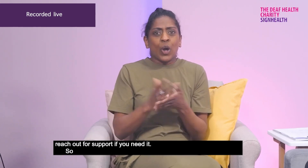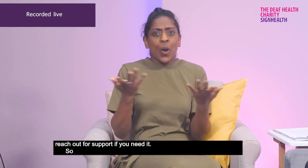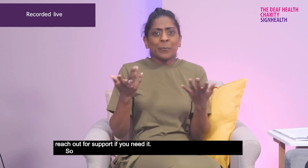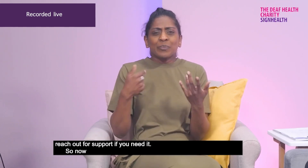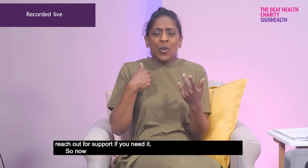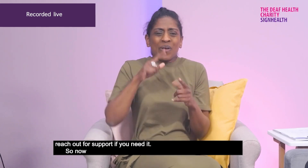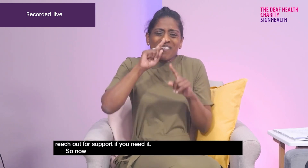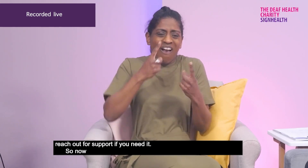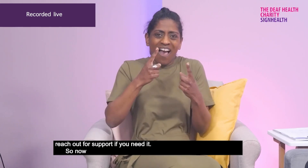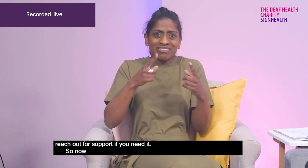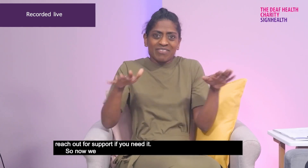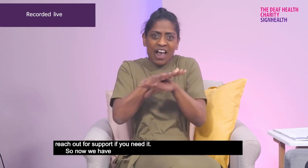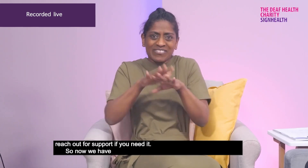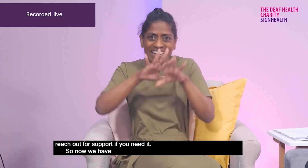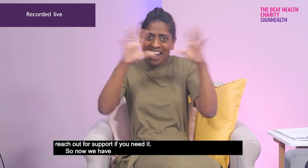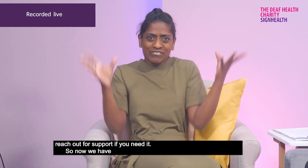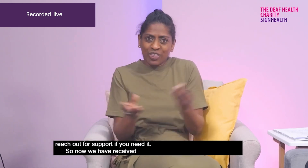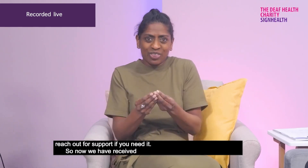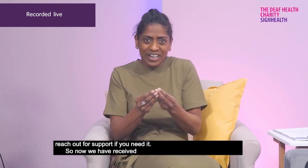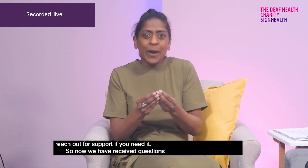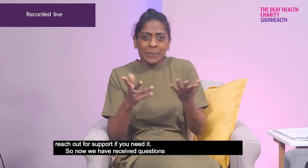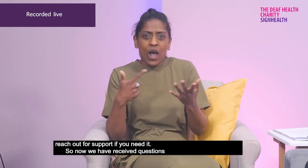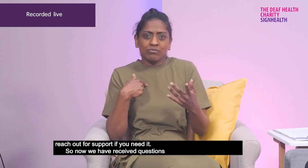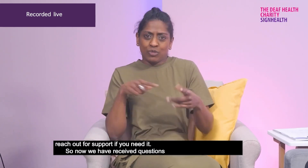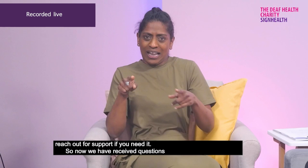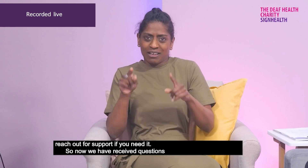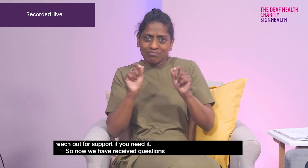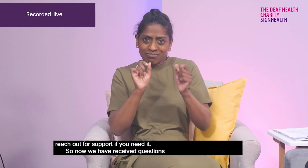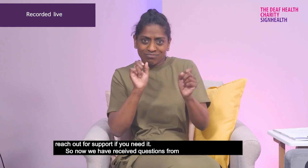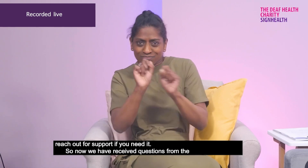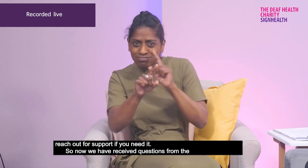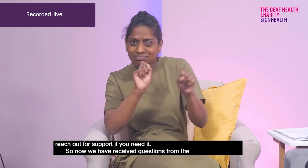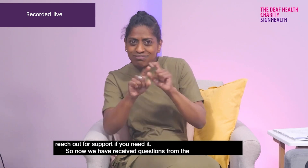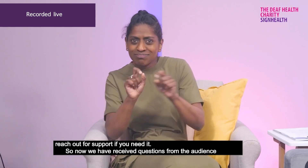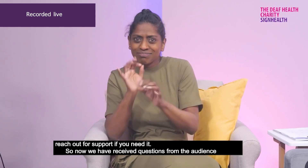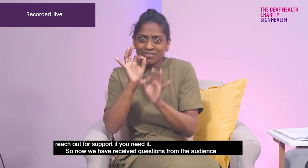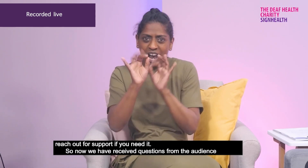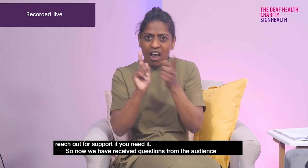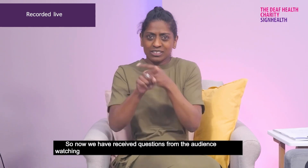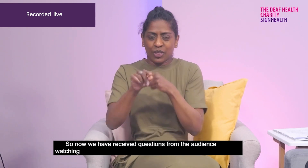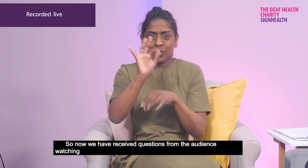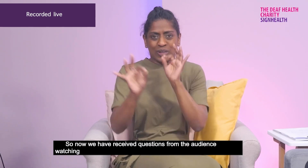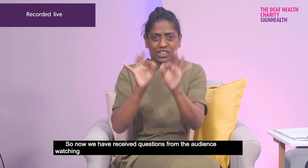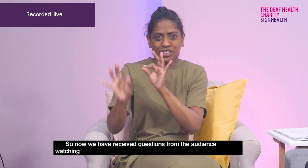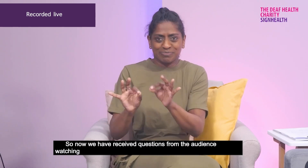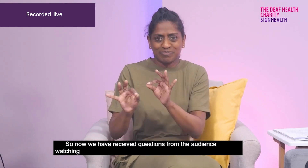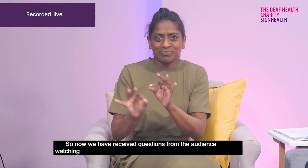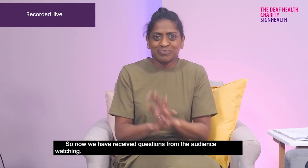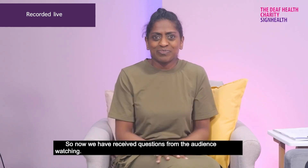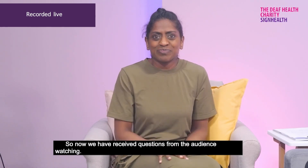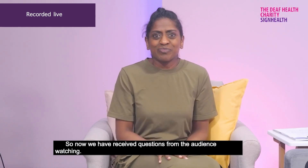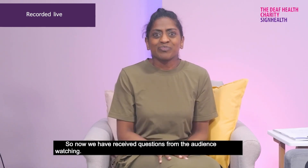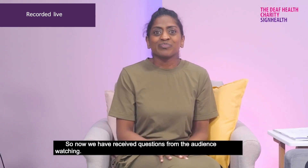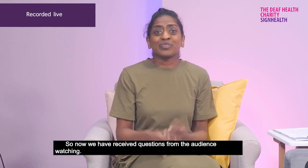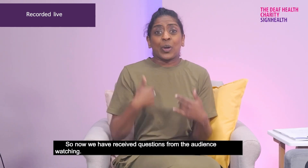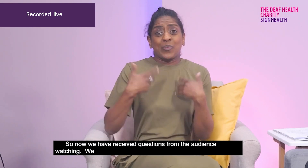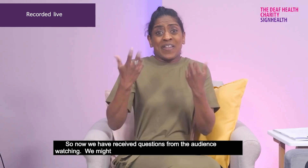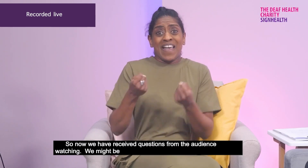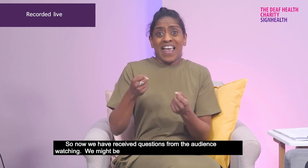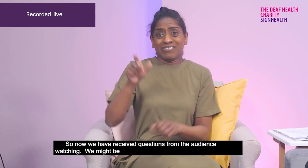So now we've received questions from the audience watching. We might not be able to cover all